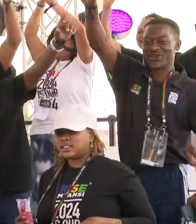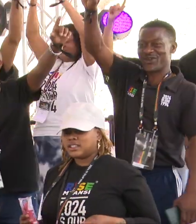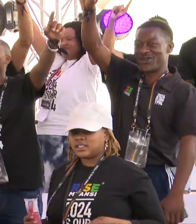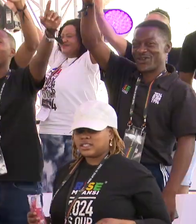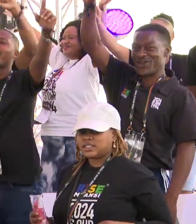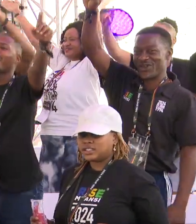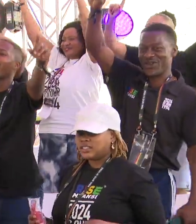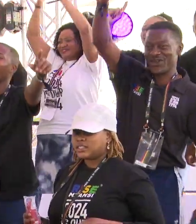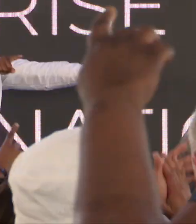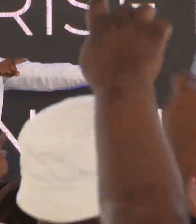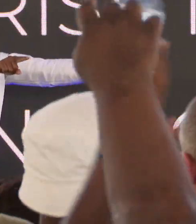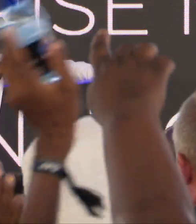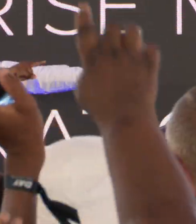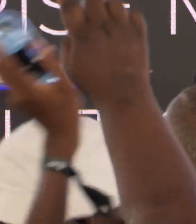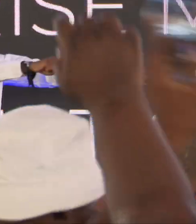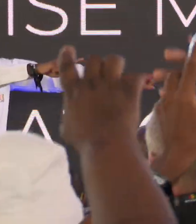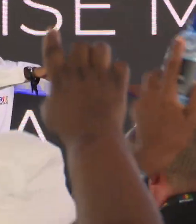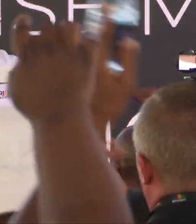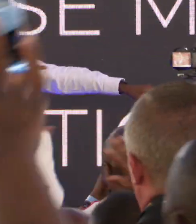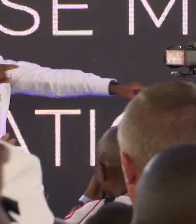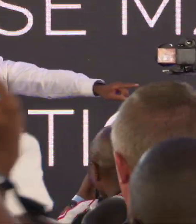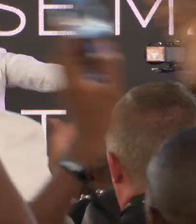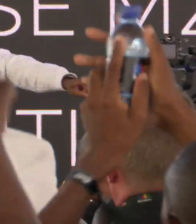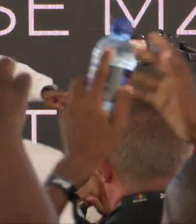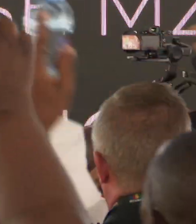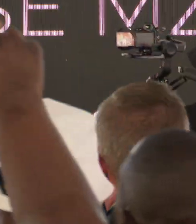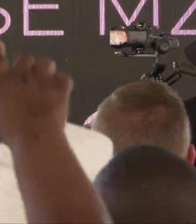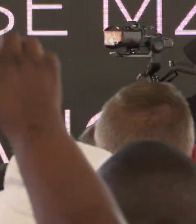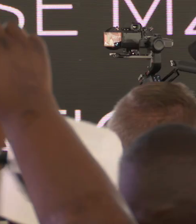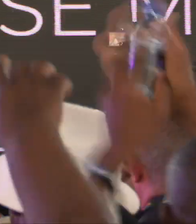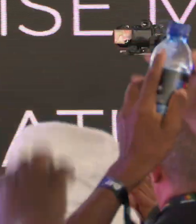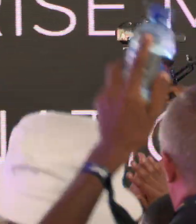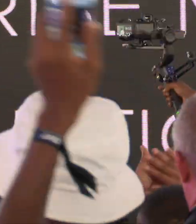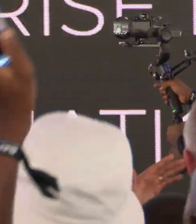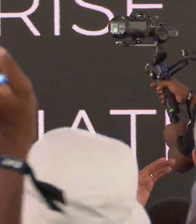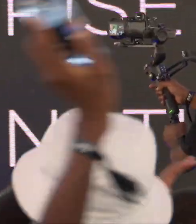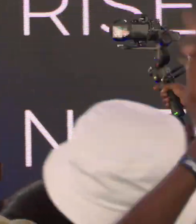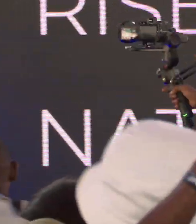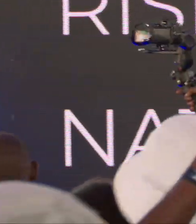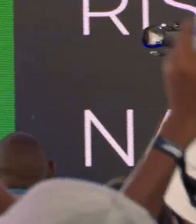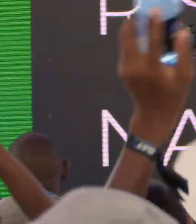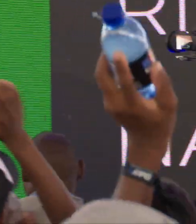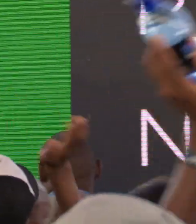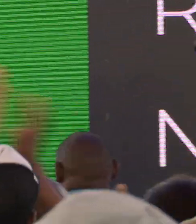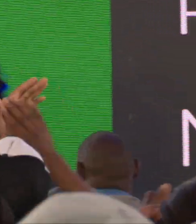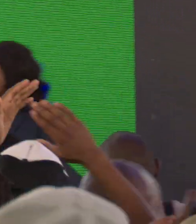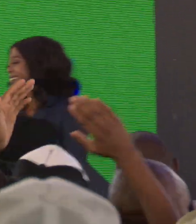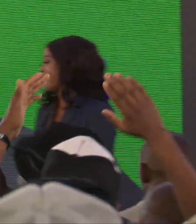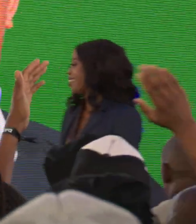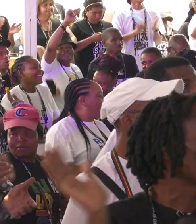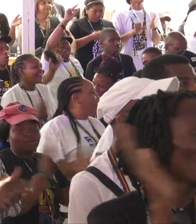Horobalete, Tua, Tua, Horobalete,